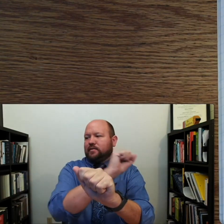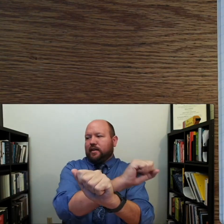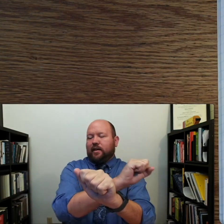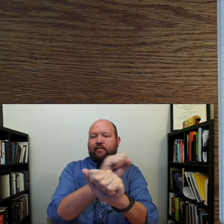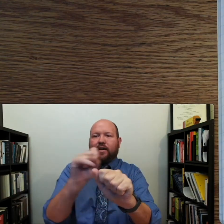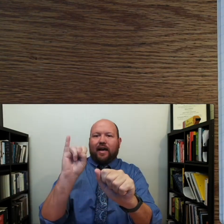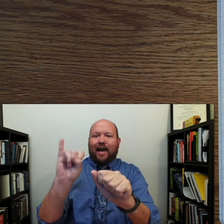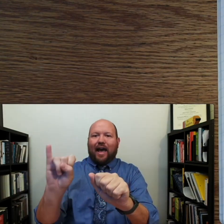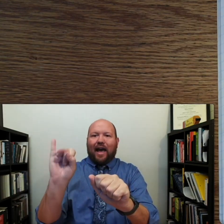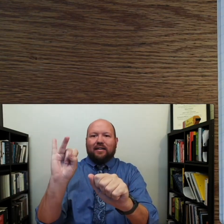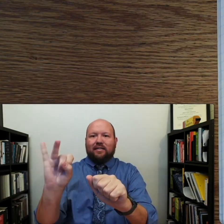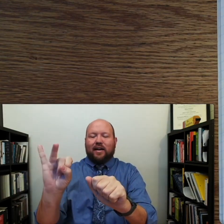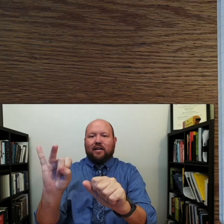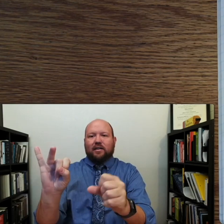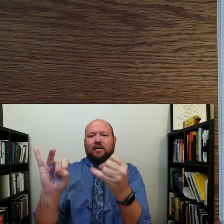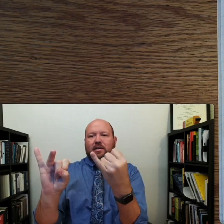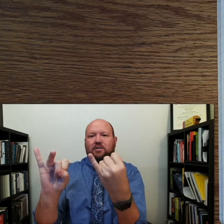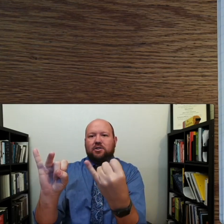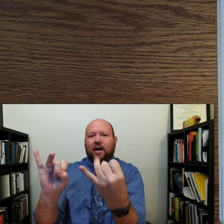Adjective.